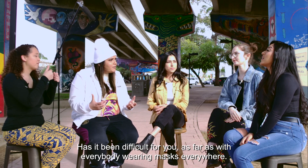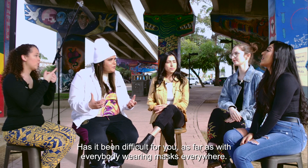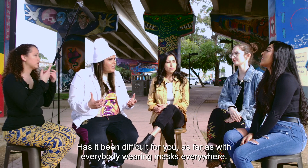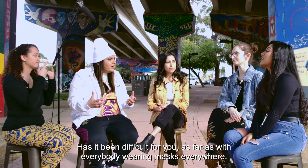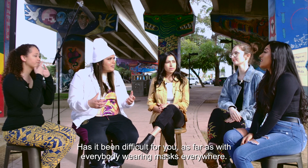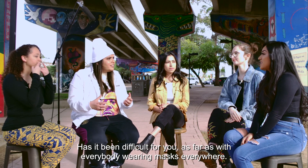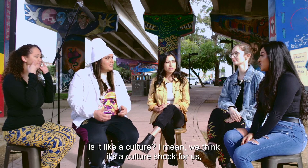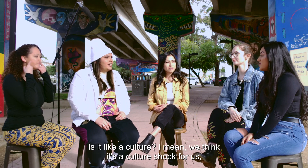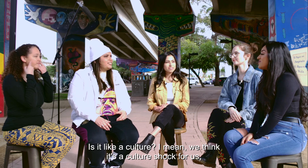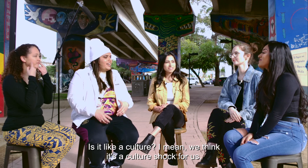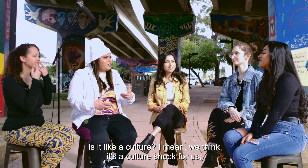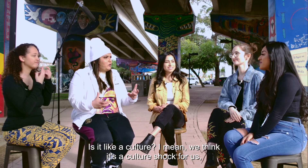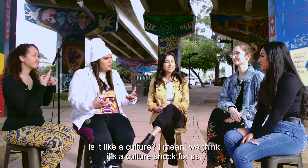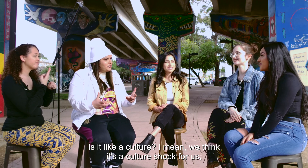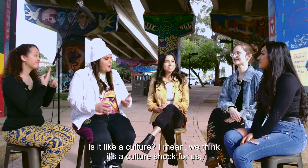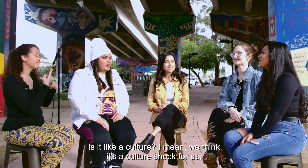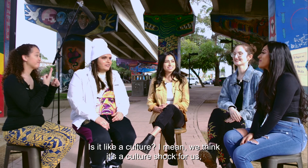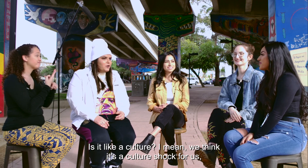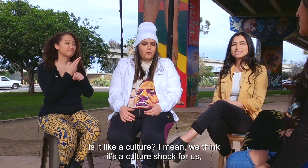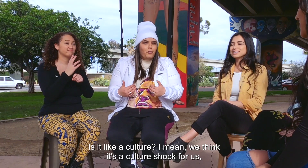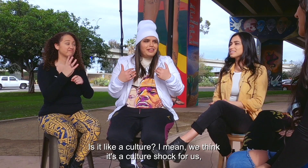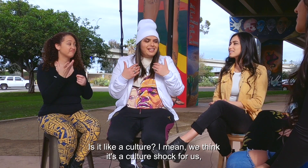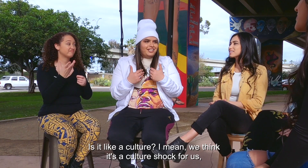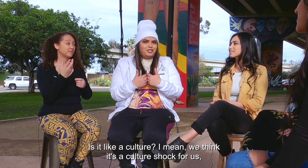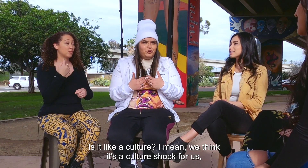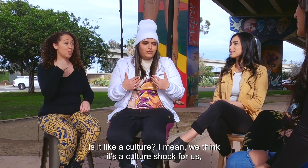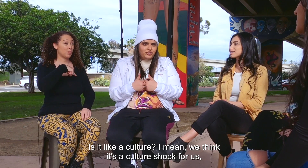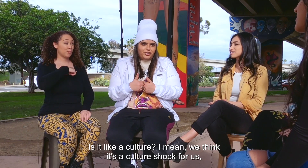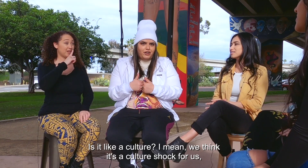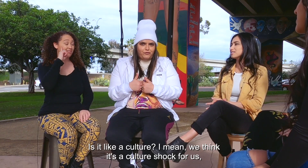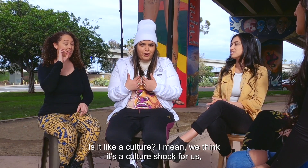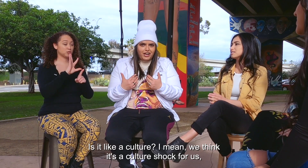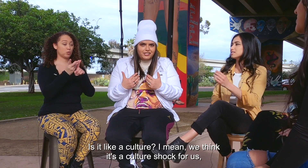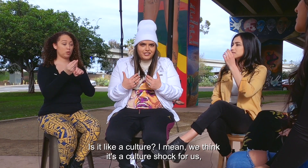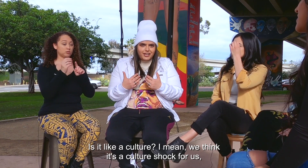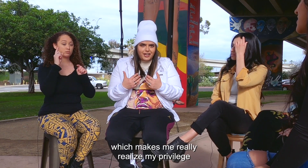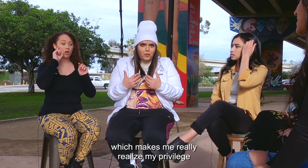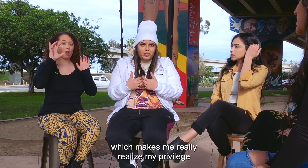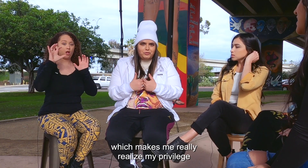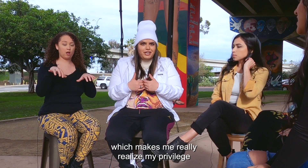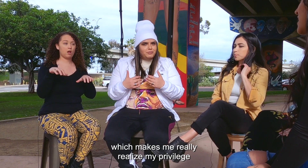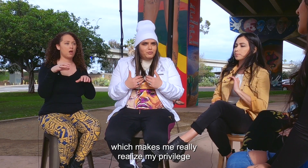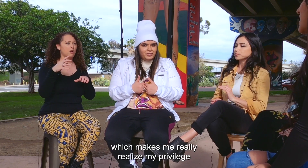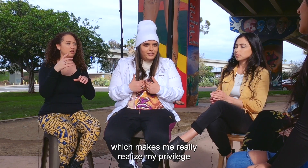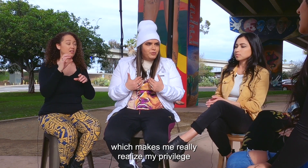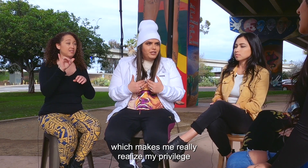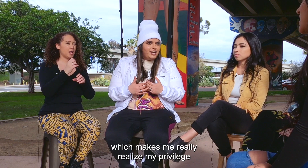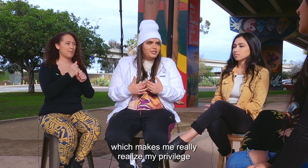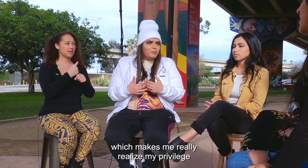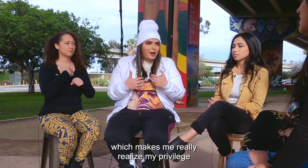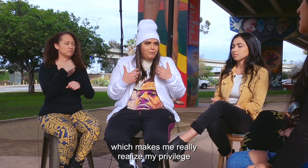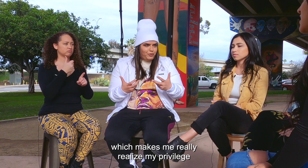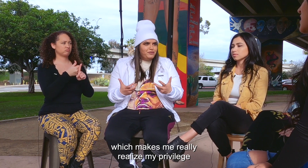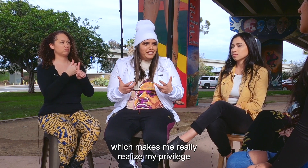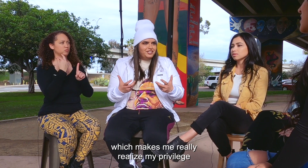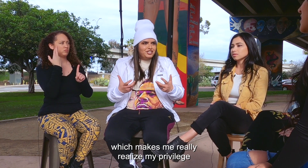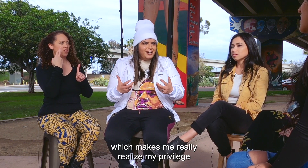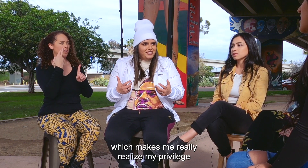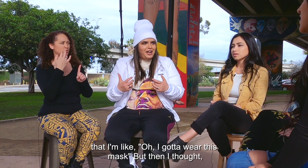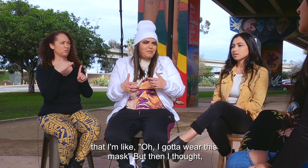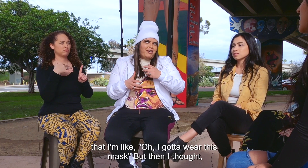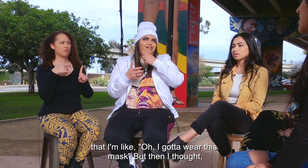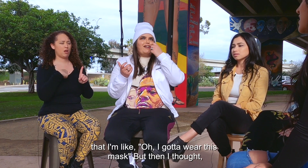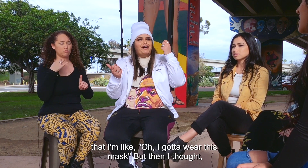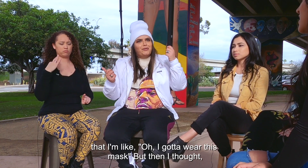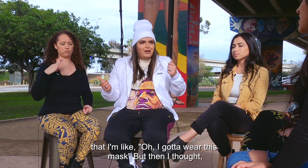masks everywhere? Is it like a culture? I mean, we think it's a culture shock for us, which makes me really realize my privilege